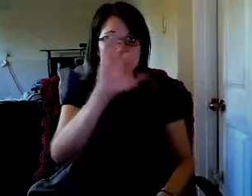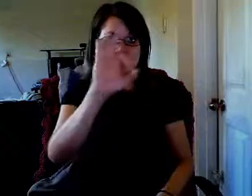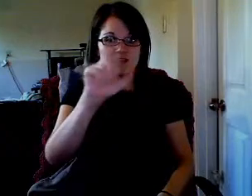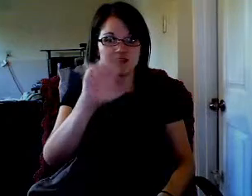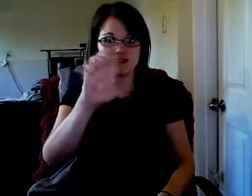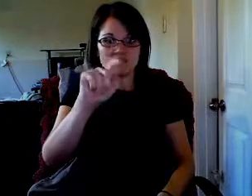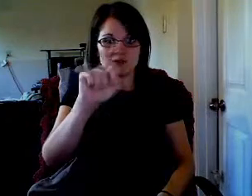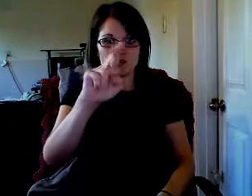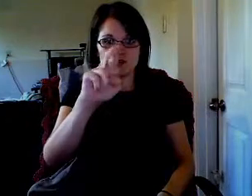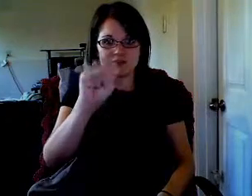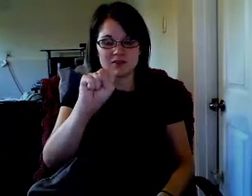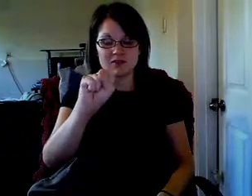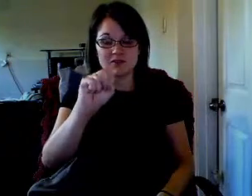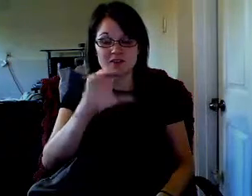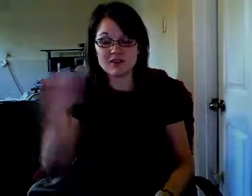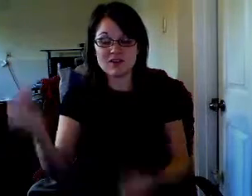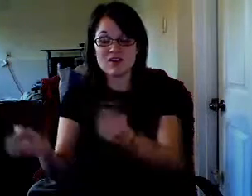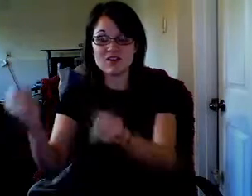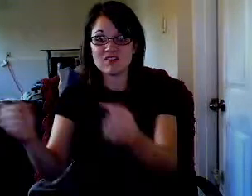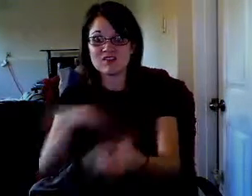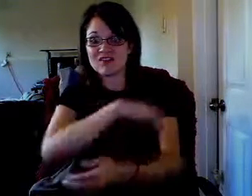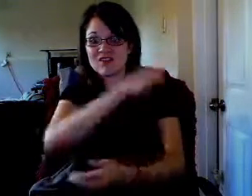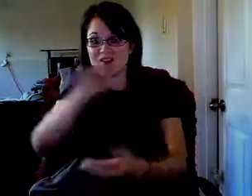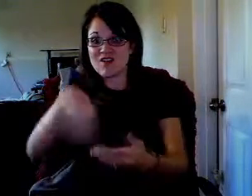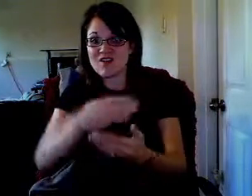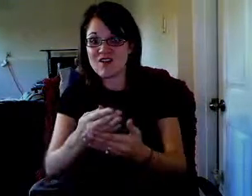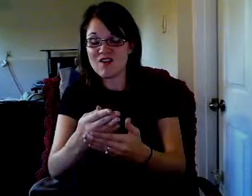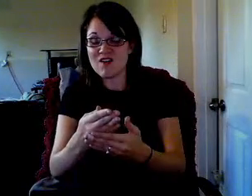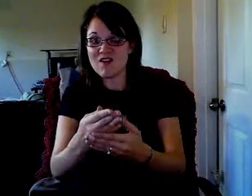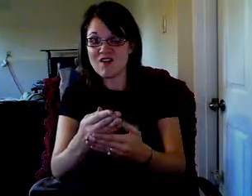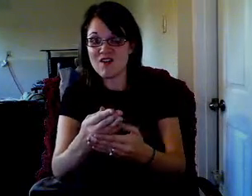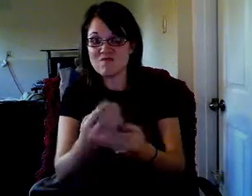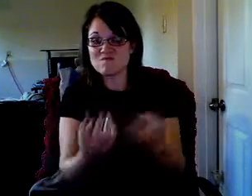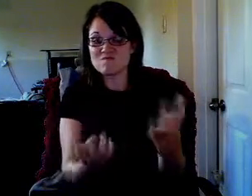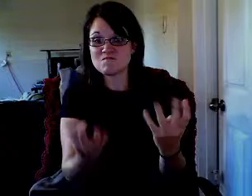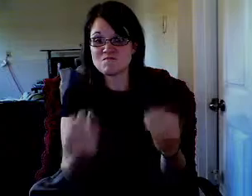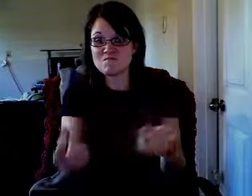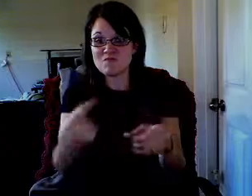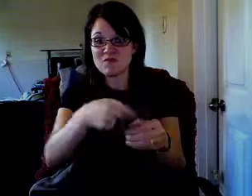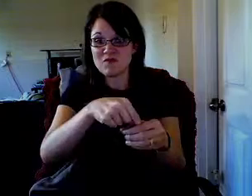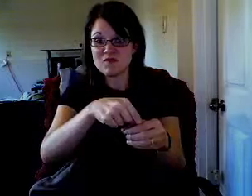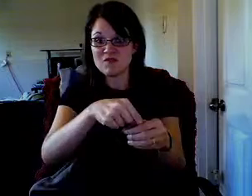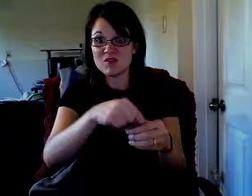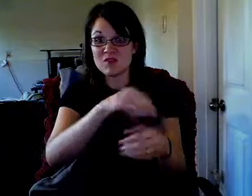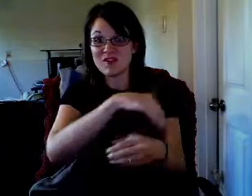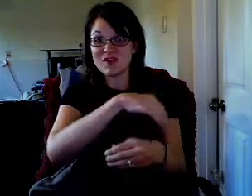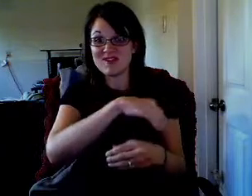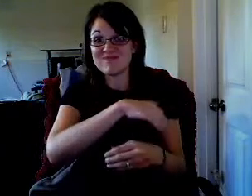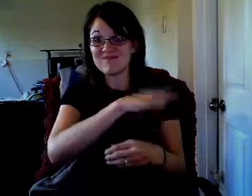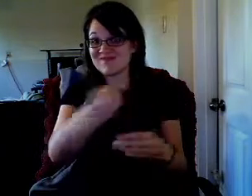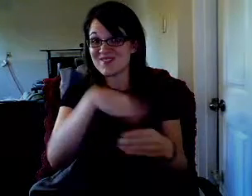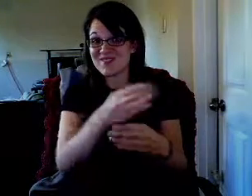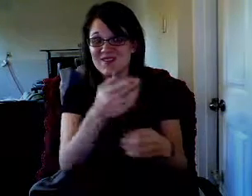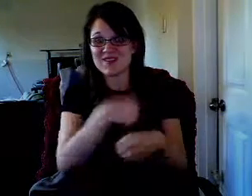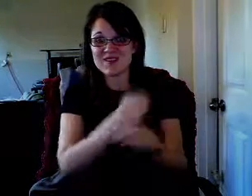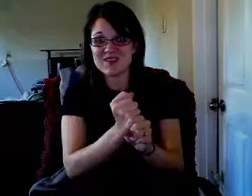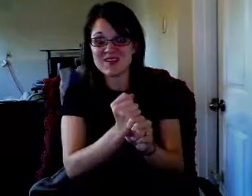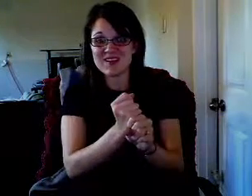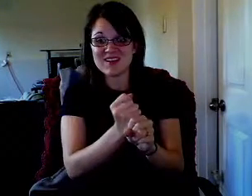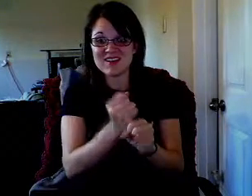gases. Some of these gases, especially nitrogen oxides and sulfur dioxide, react with the